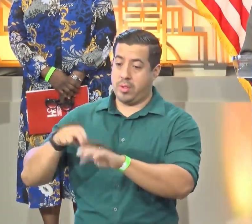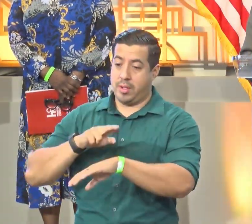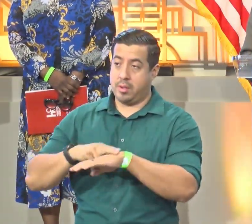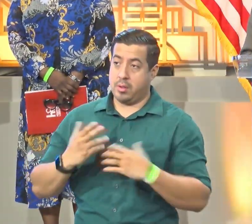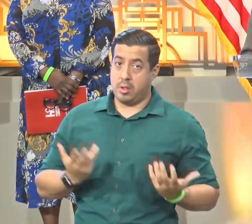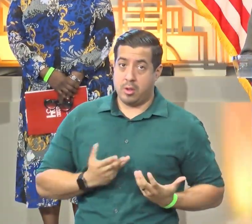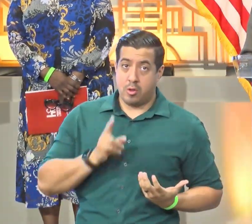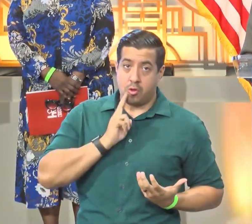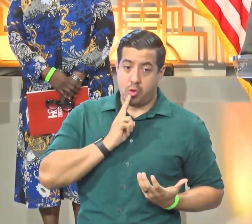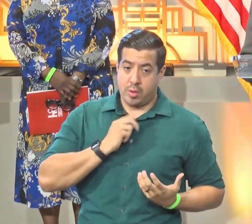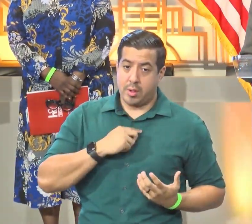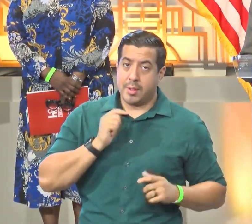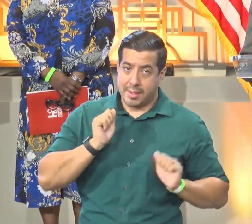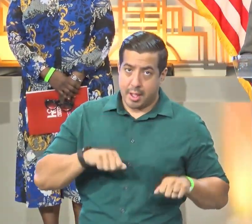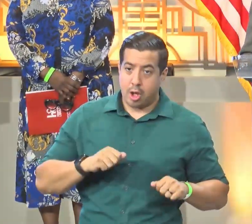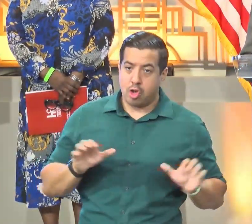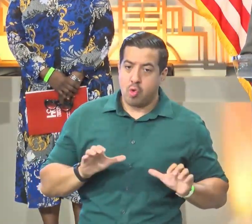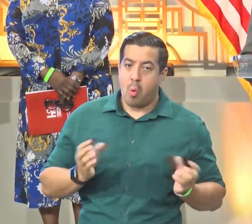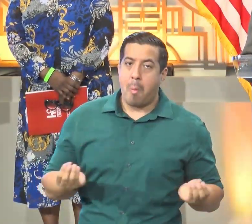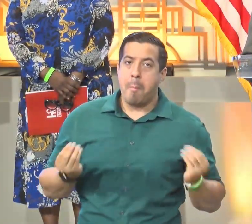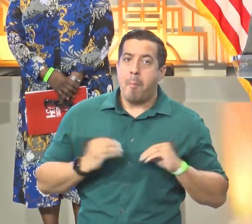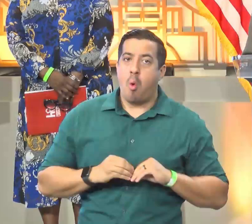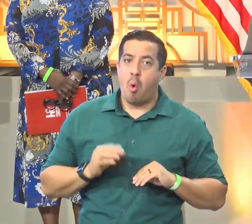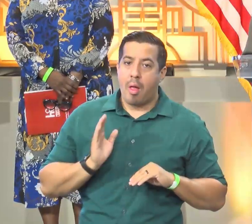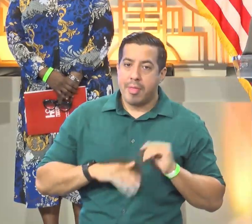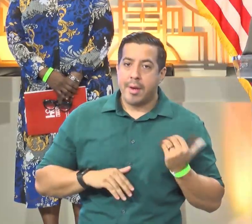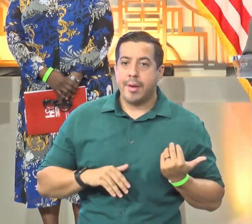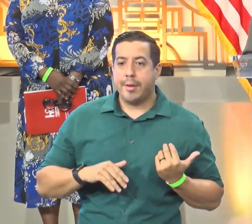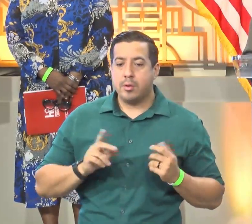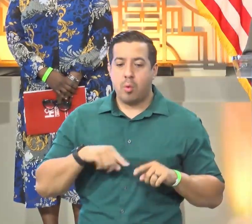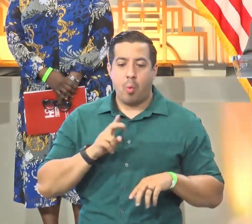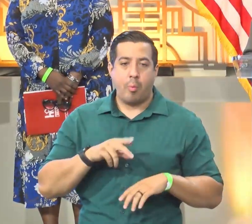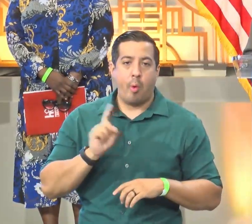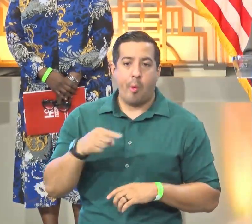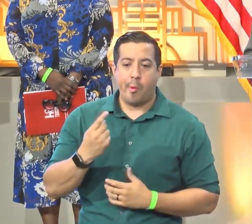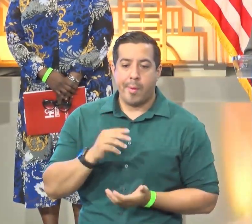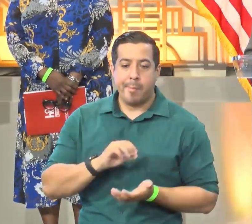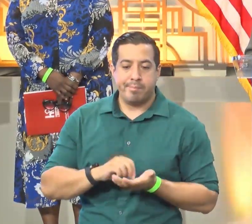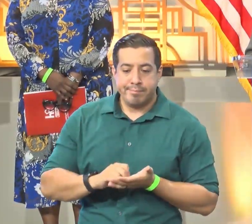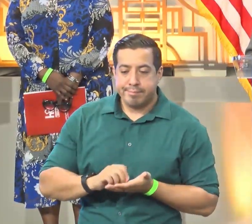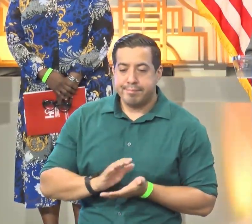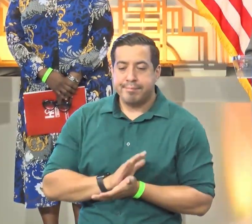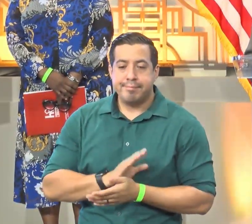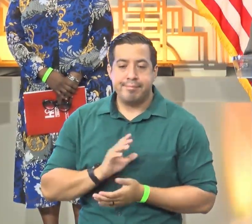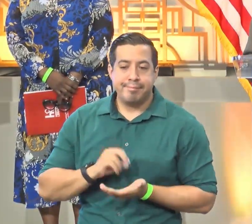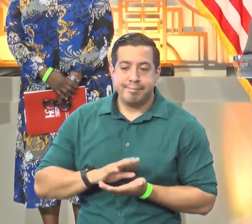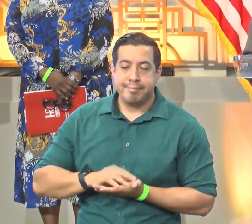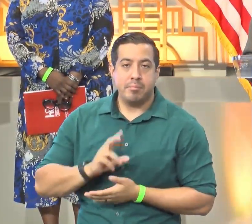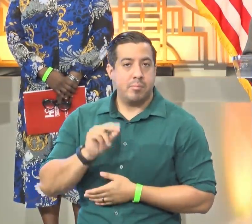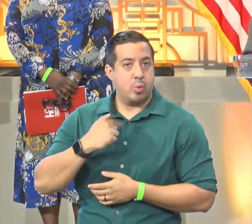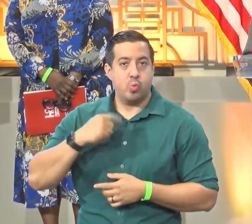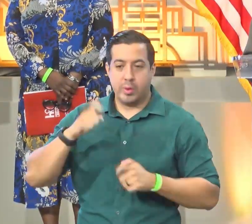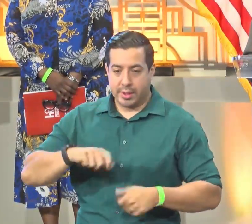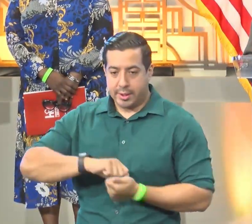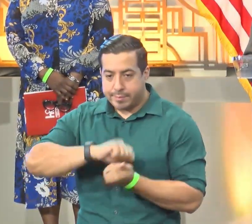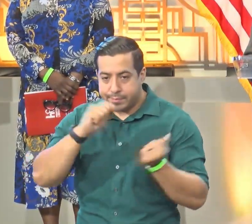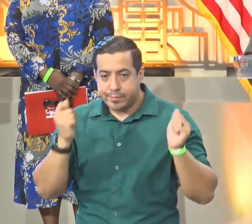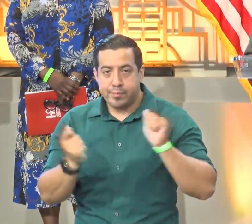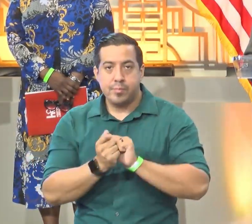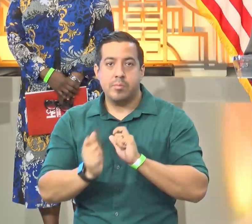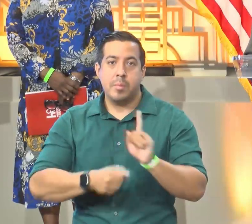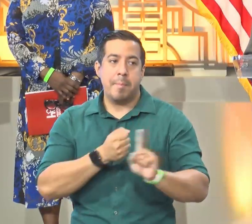Houston can do more than write outstanding documents. We can make systemic change in the life of